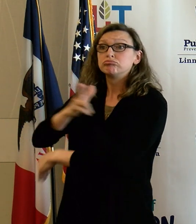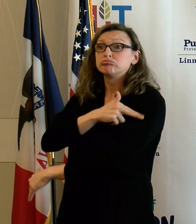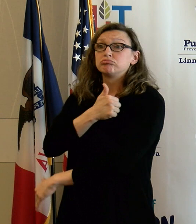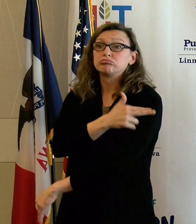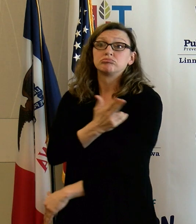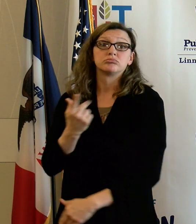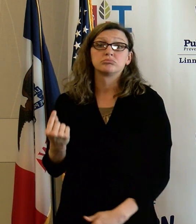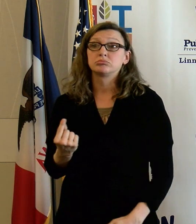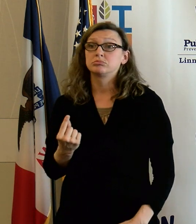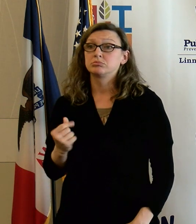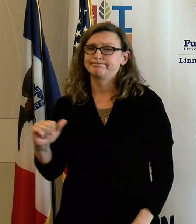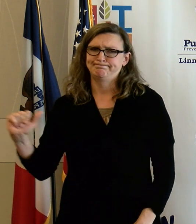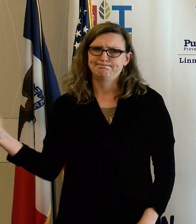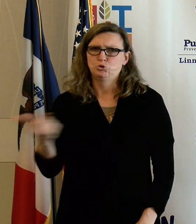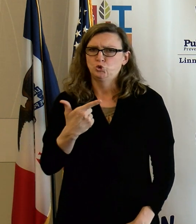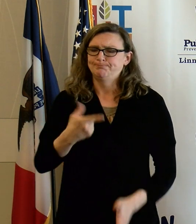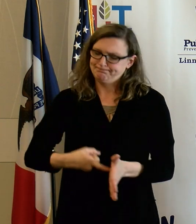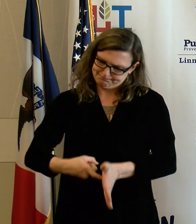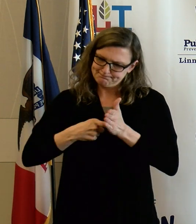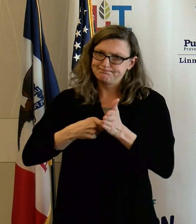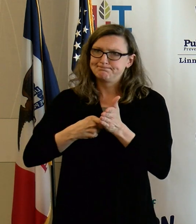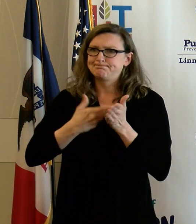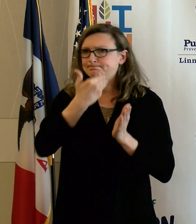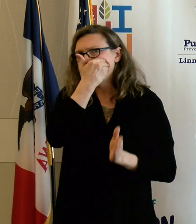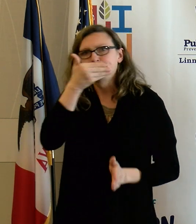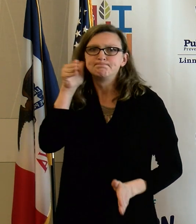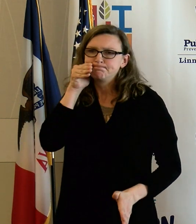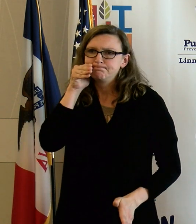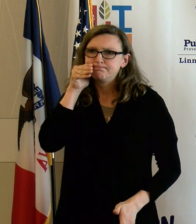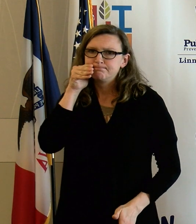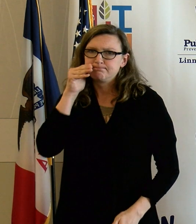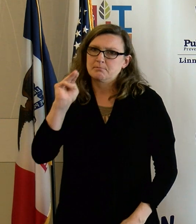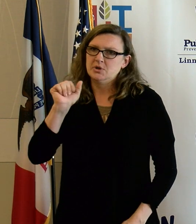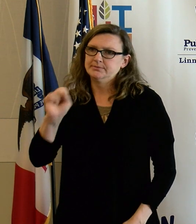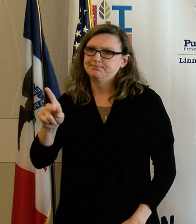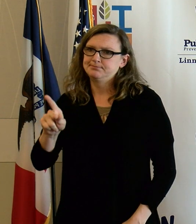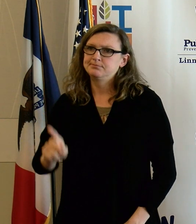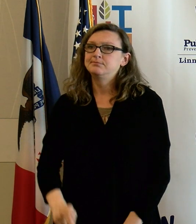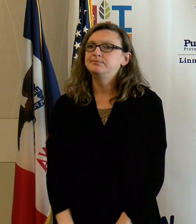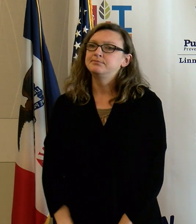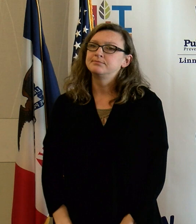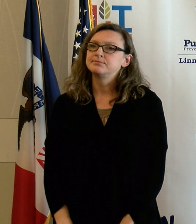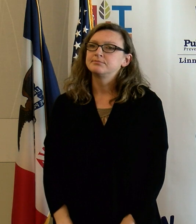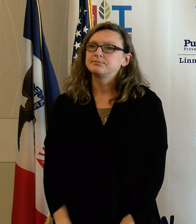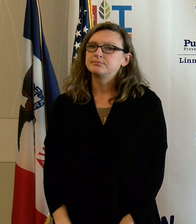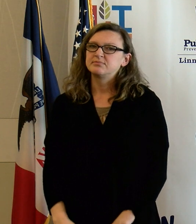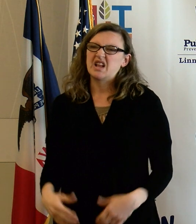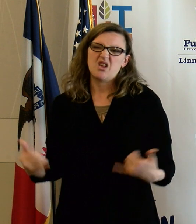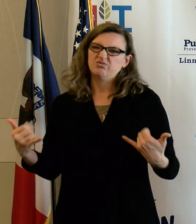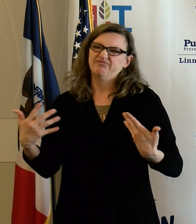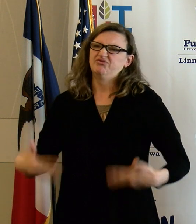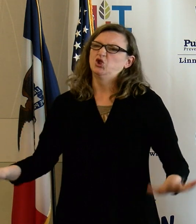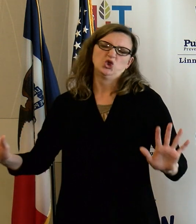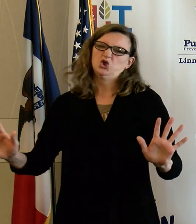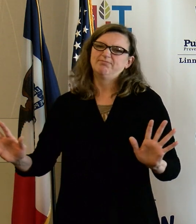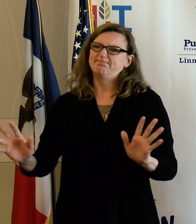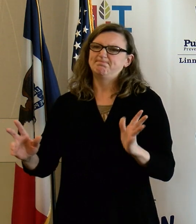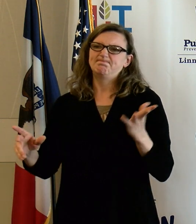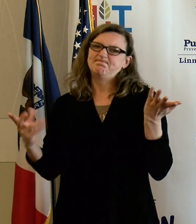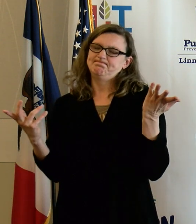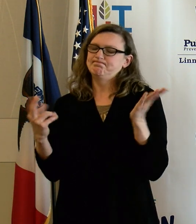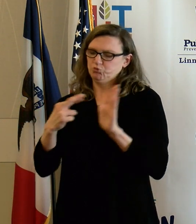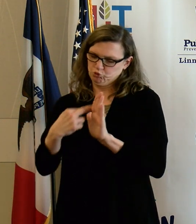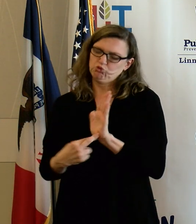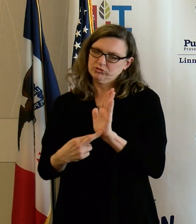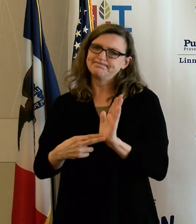starting tomorrow, everybody that can tolerate it. And that's, we're saying that's our Protect Our Neighbor campaign. And